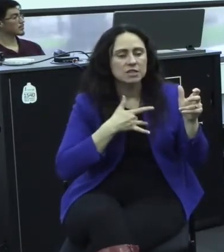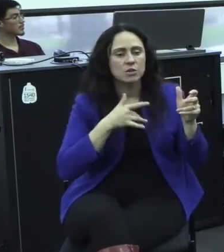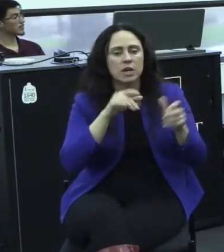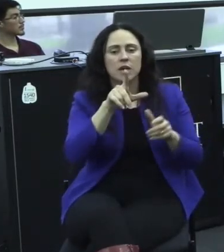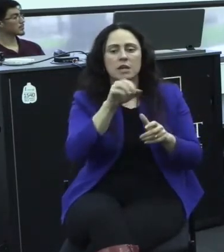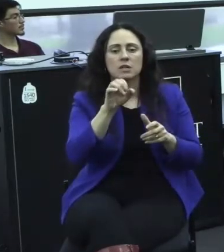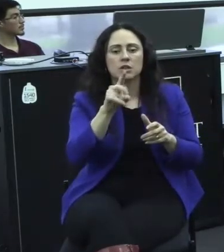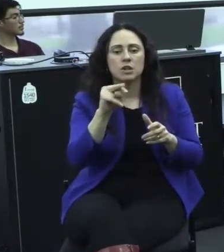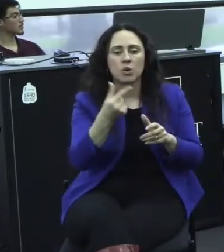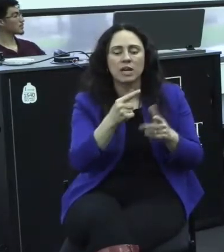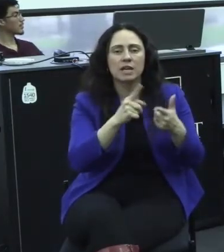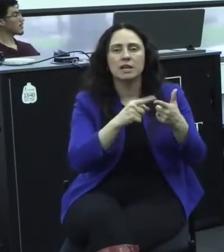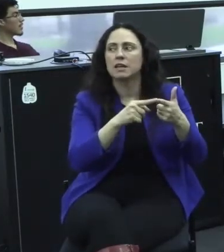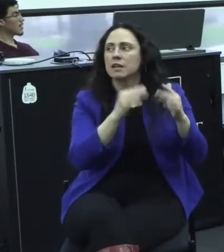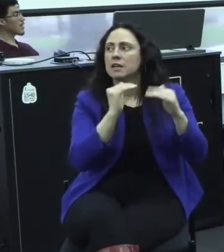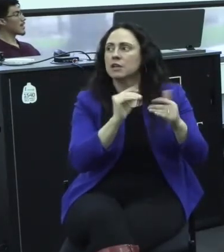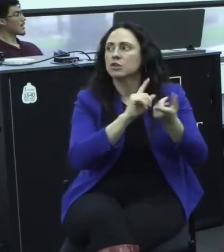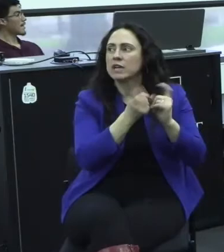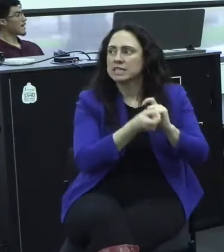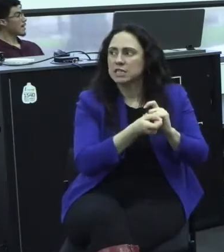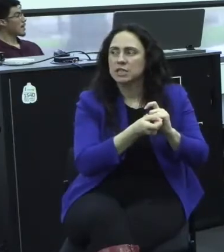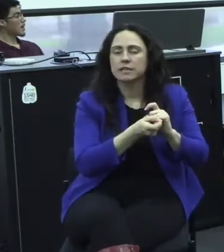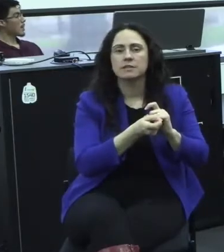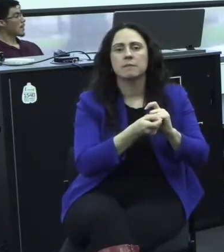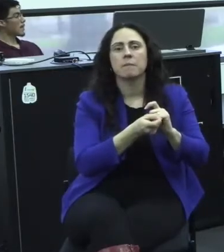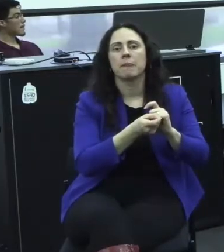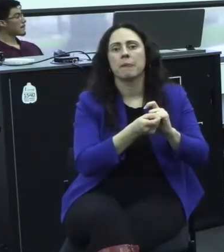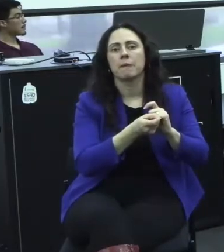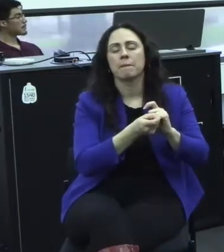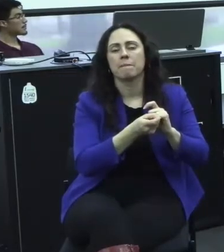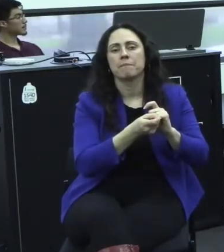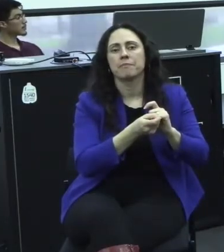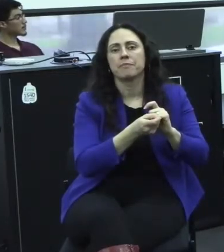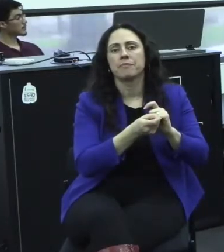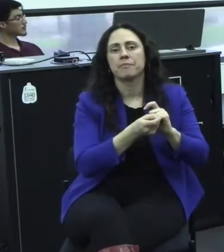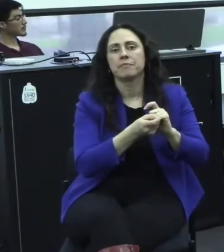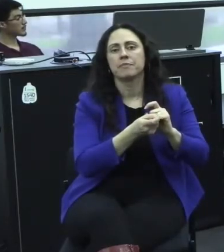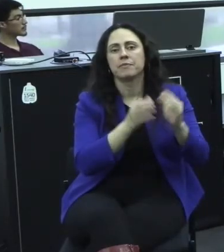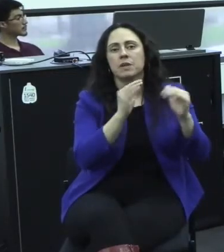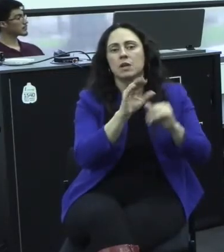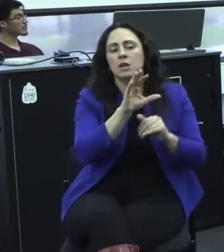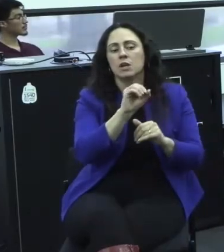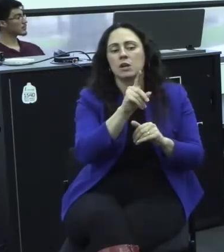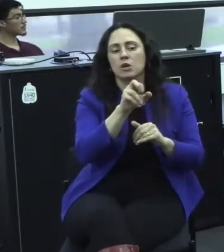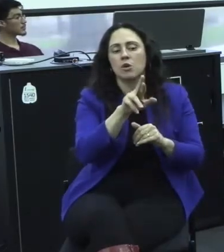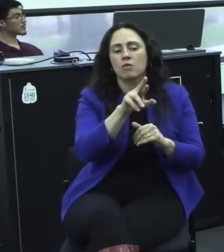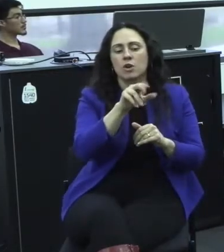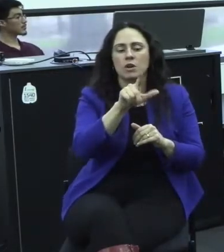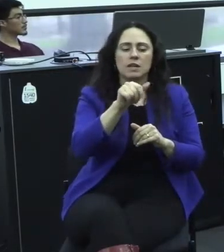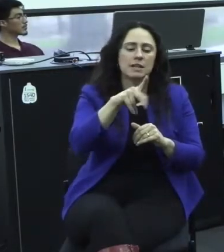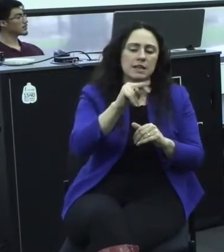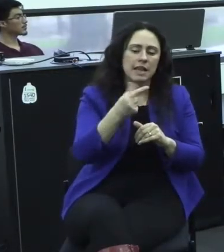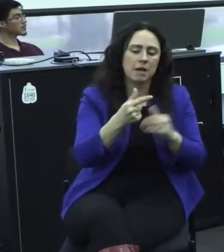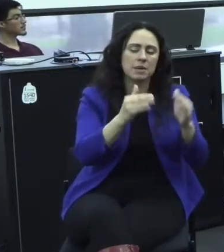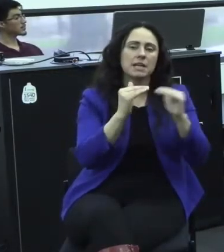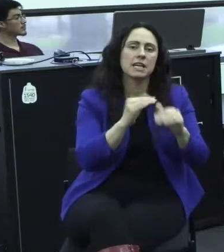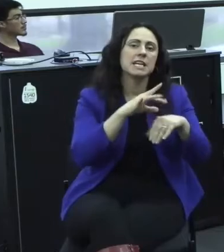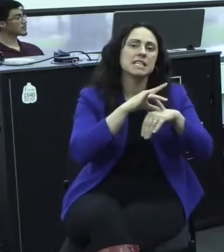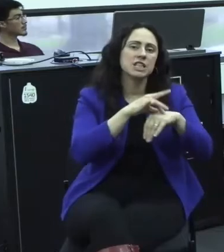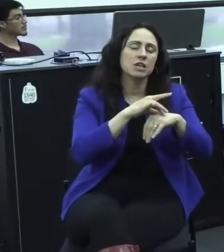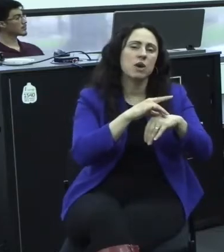a little bit more about these, some of these in a little bit more detail, overlapping geographic